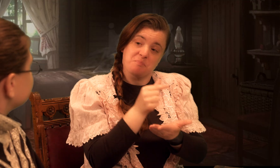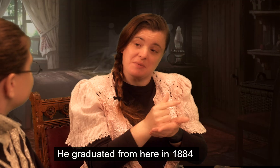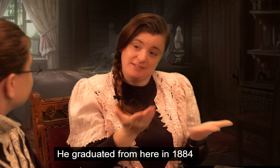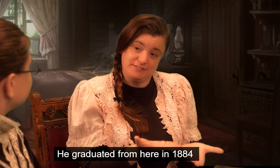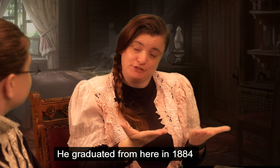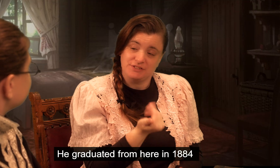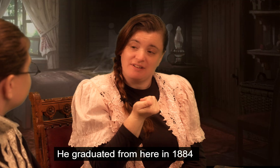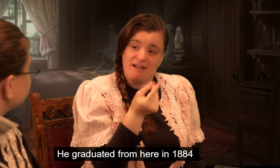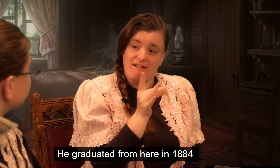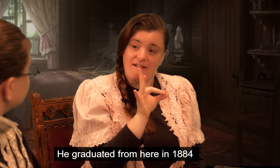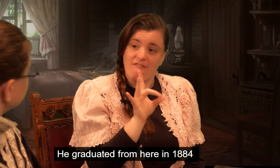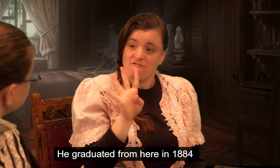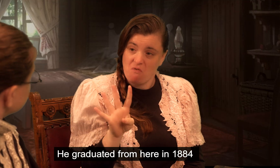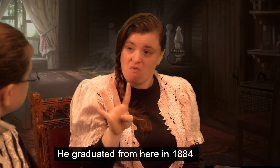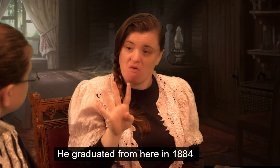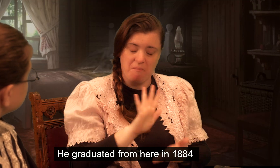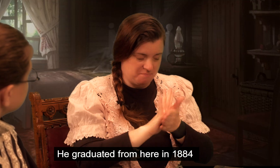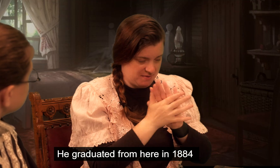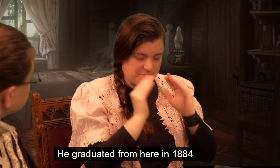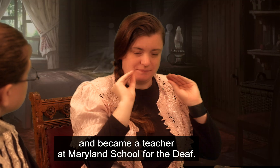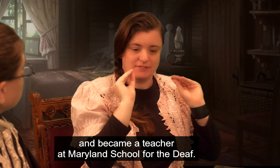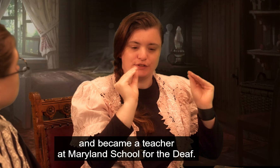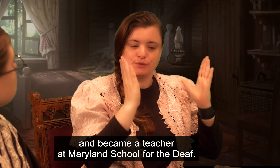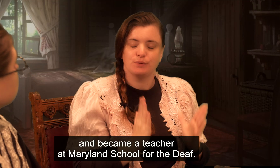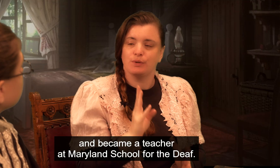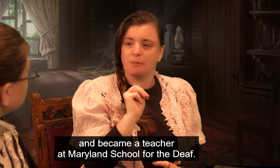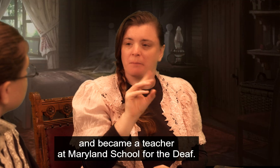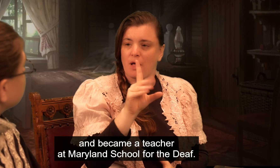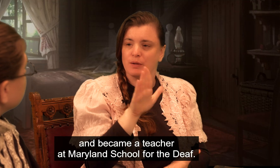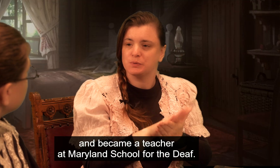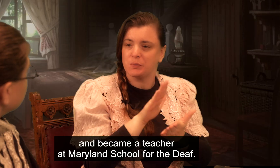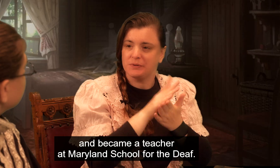He graduated from here in 1884 and became a teacher at Maryland School for the Deaf.